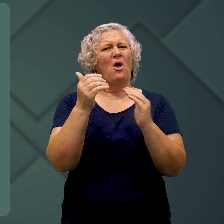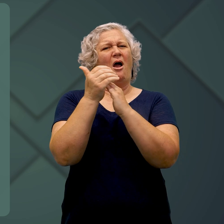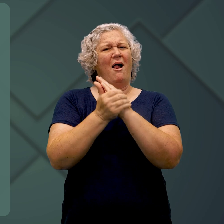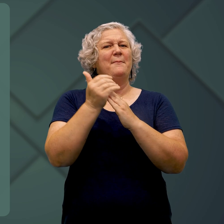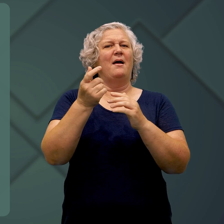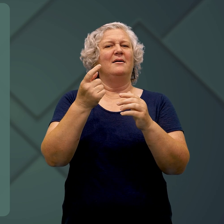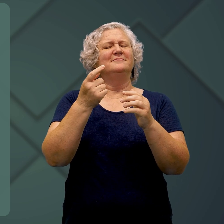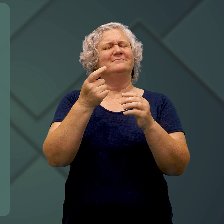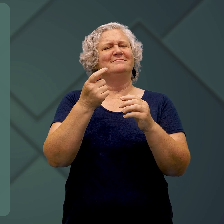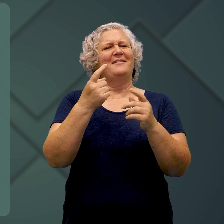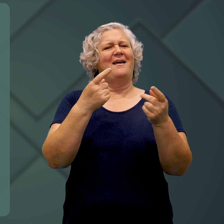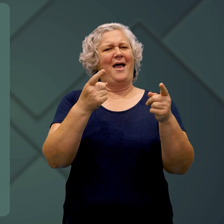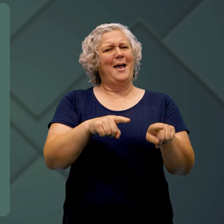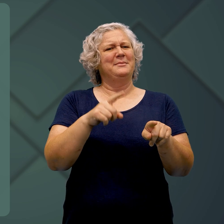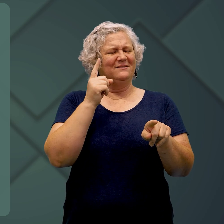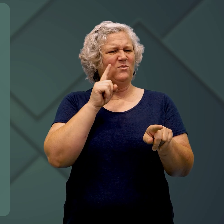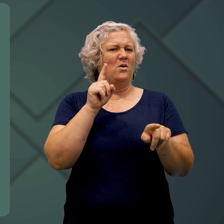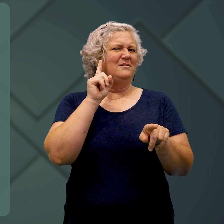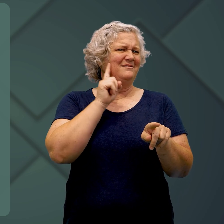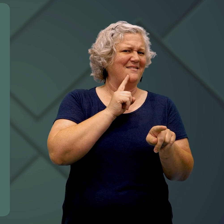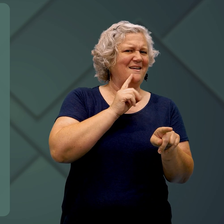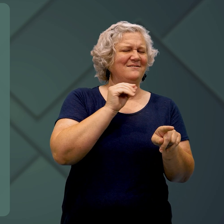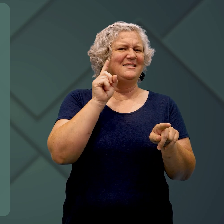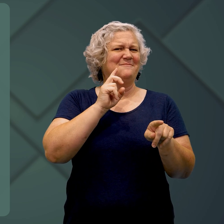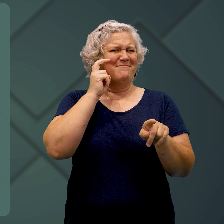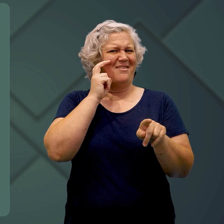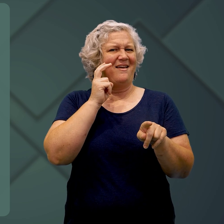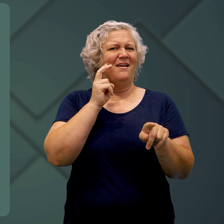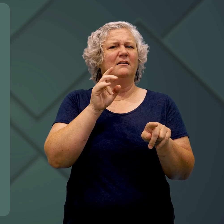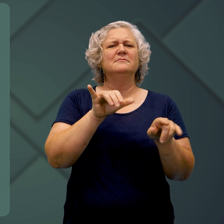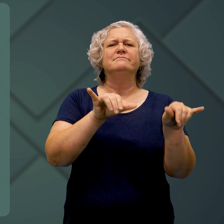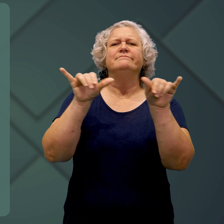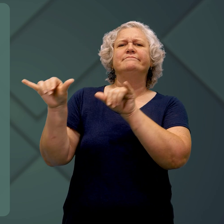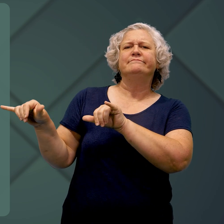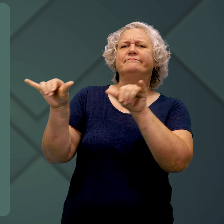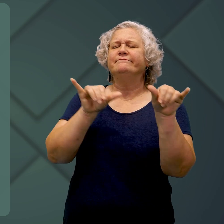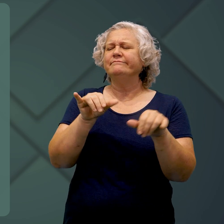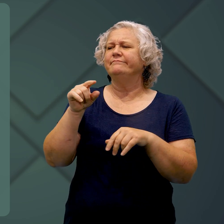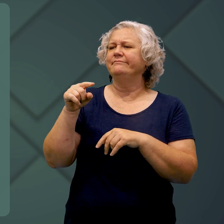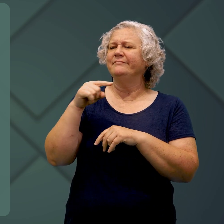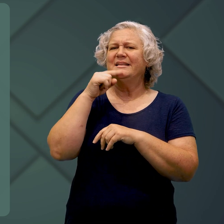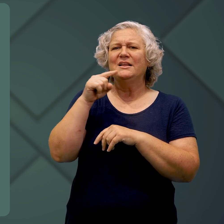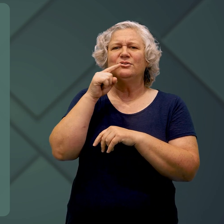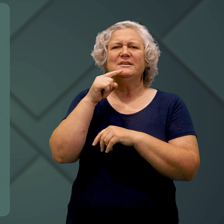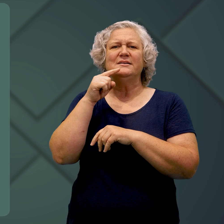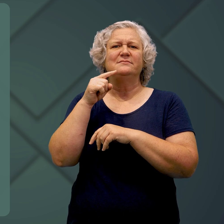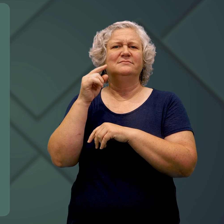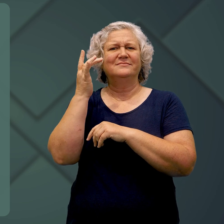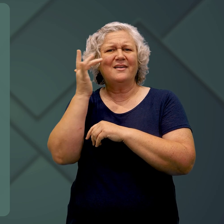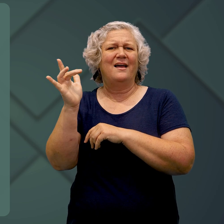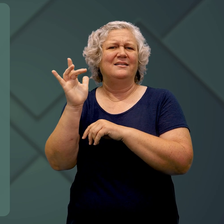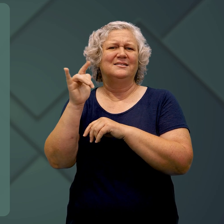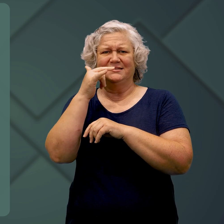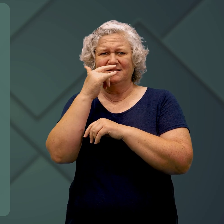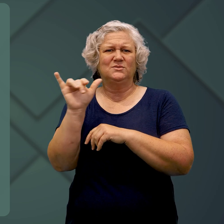This should really automatically happen for our deaf and deafblind children in the same way that it happens for hearing and sighted children,